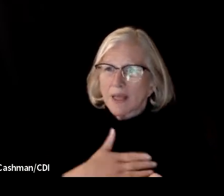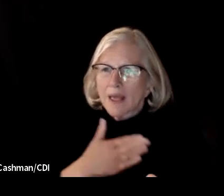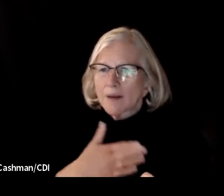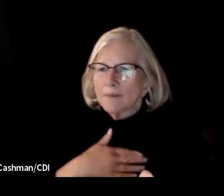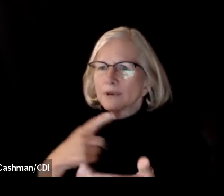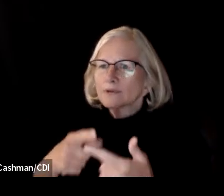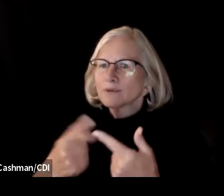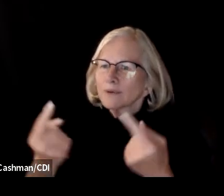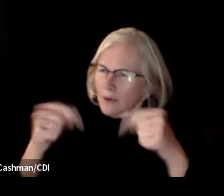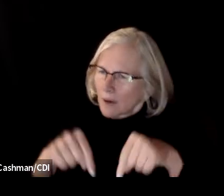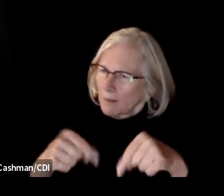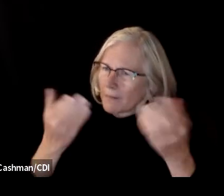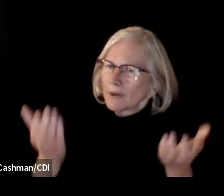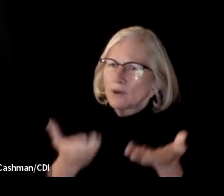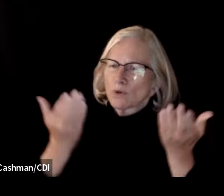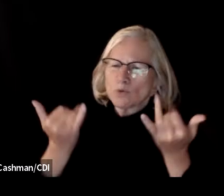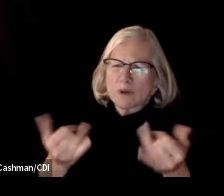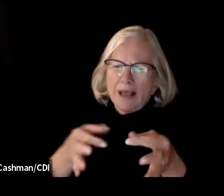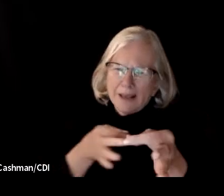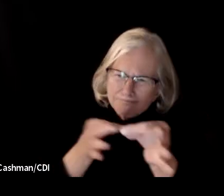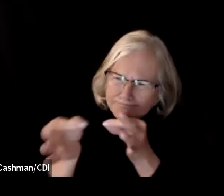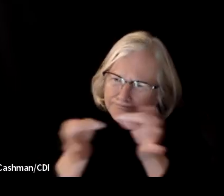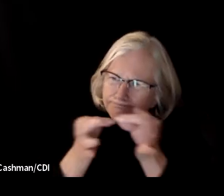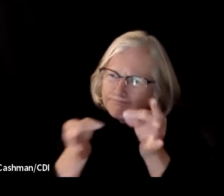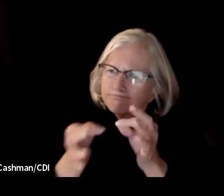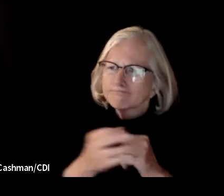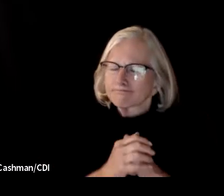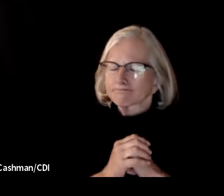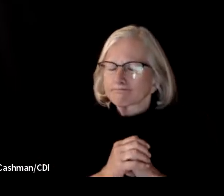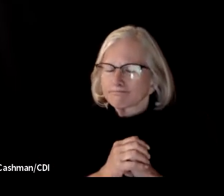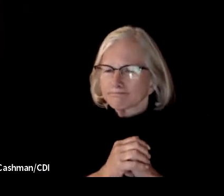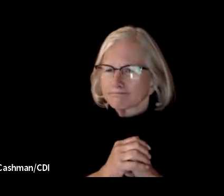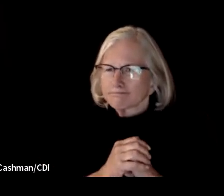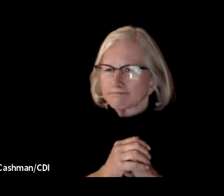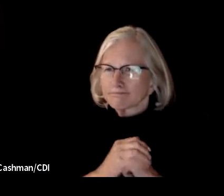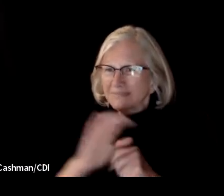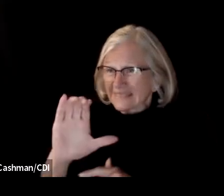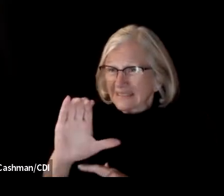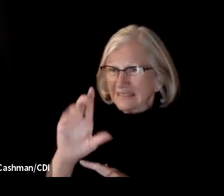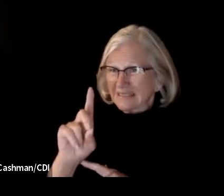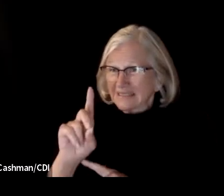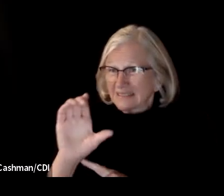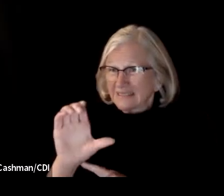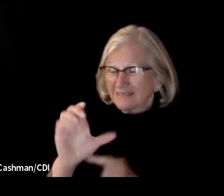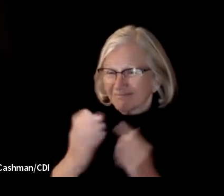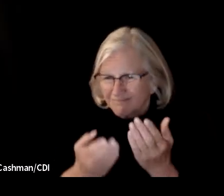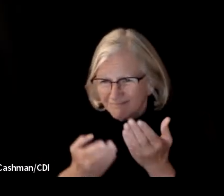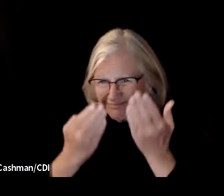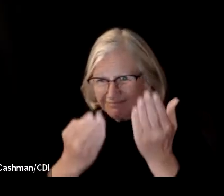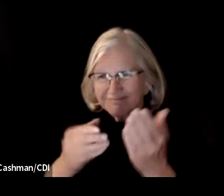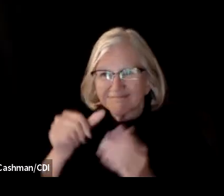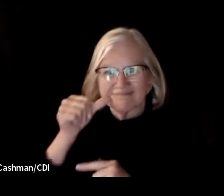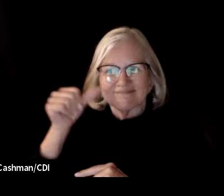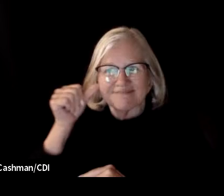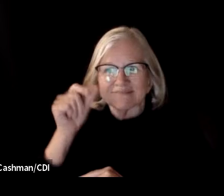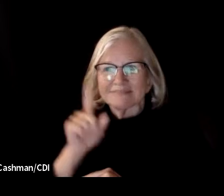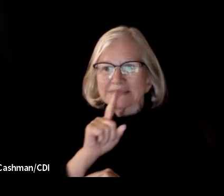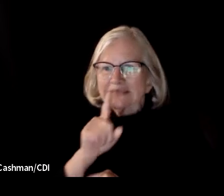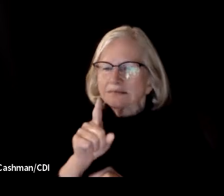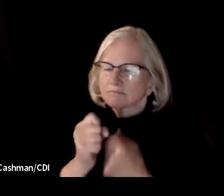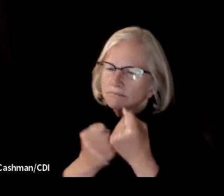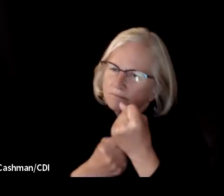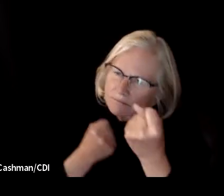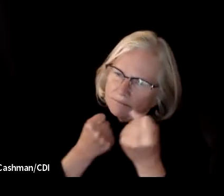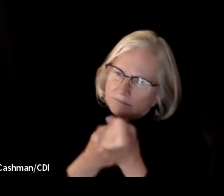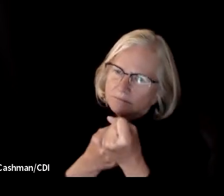The recommendations from the CDC really support our local leaders and our school boards as they make decisions that fit with the needs